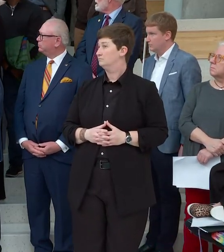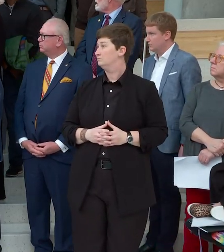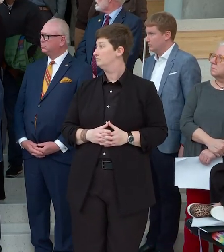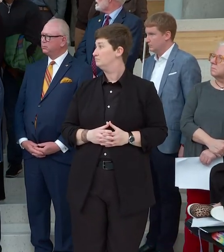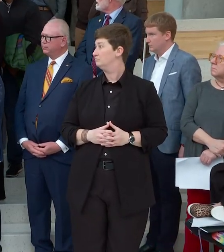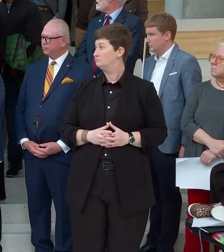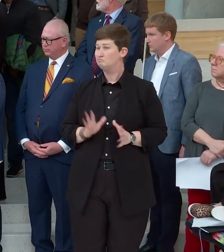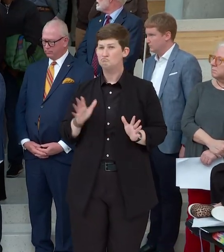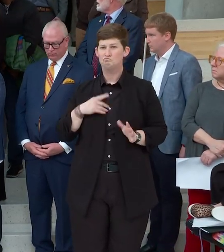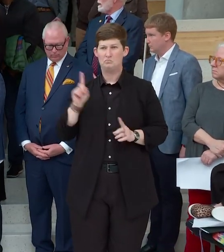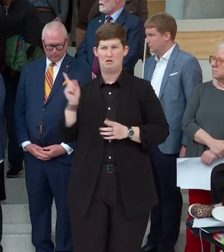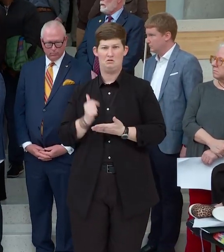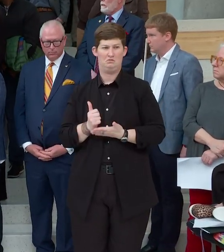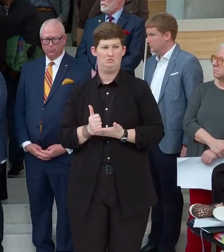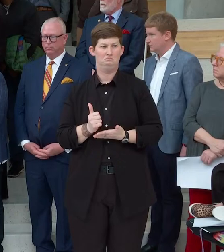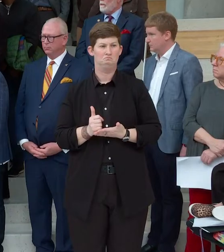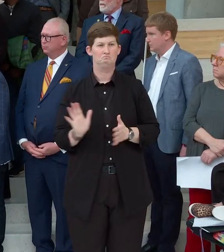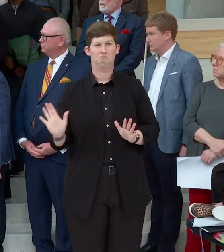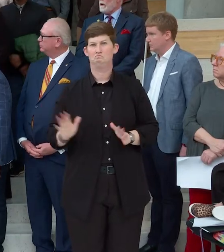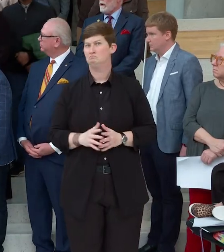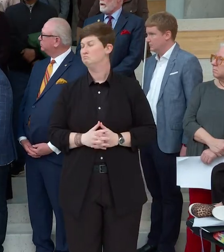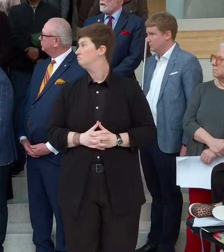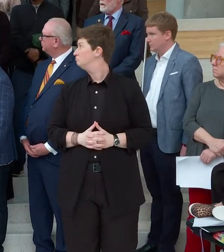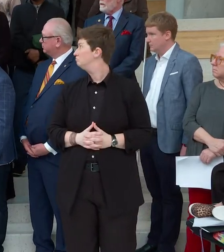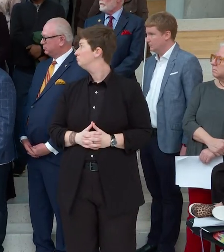I need to get some help here.